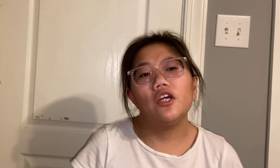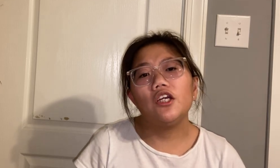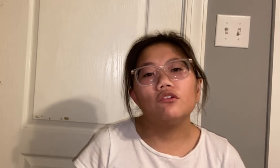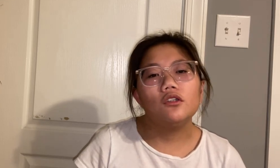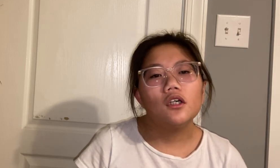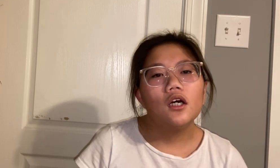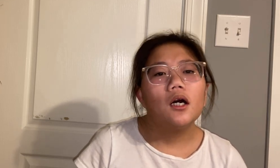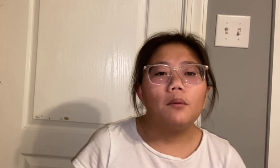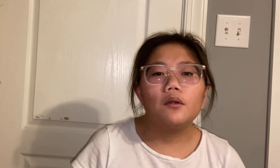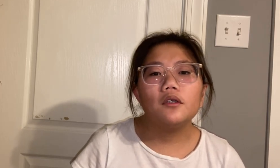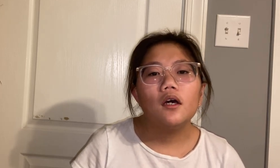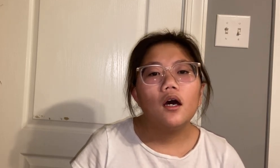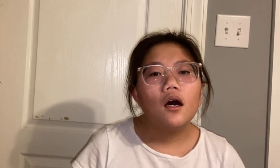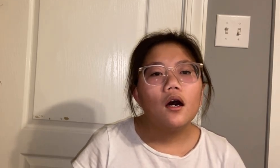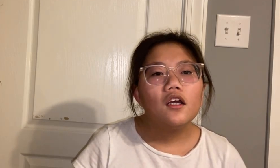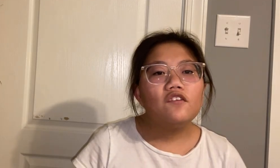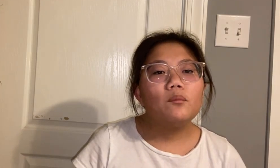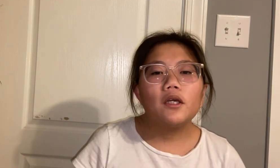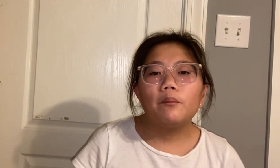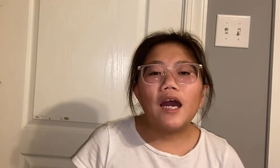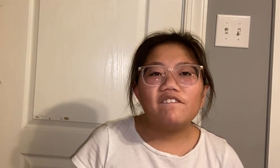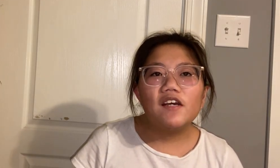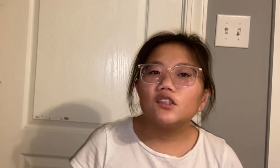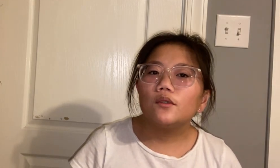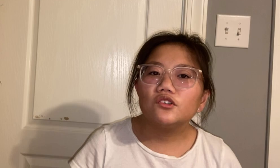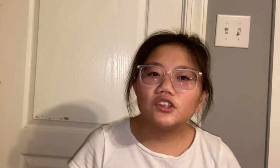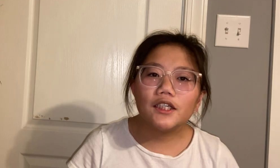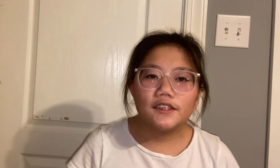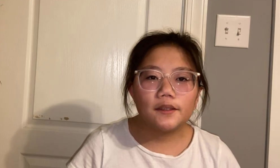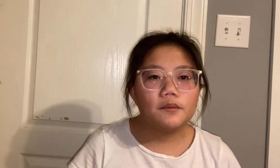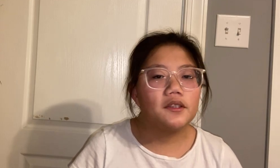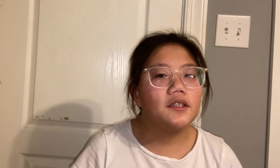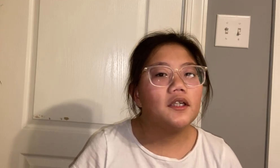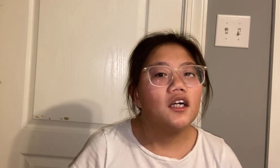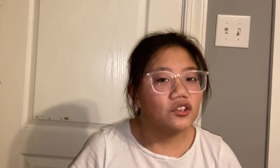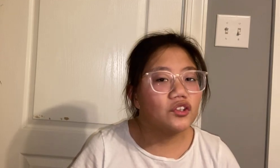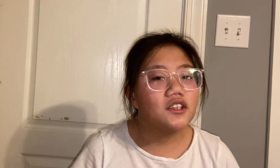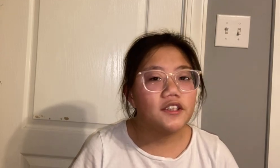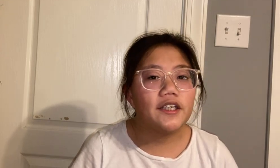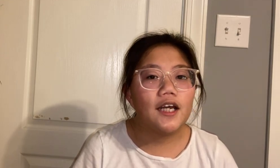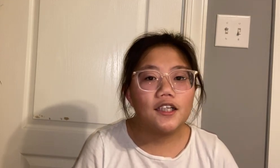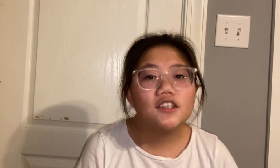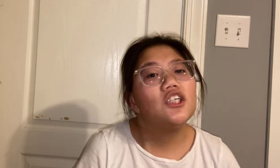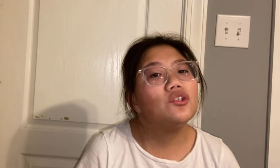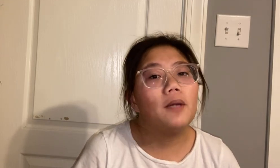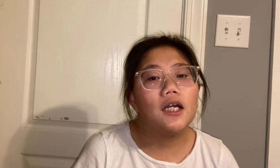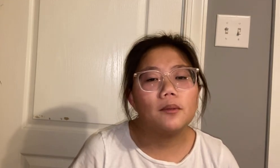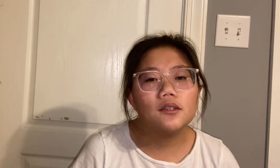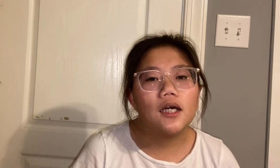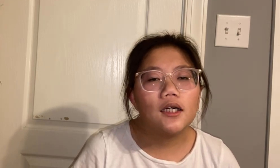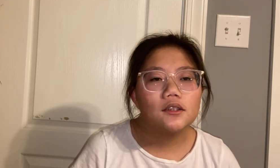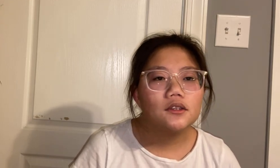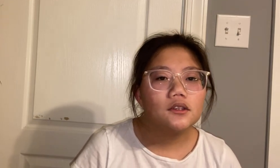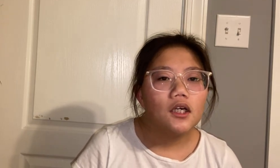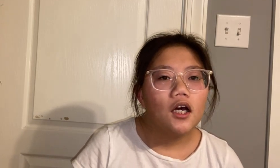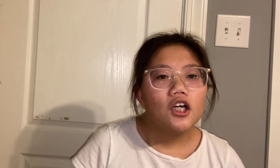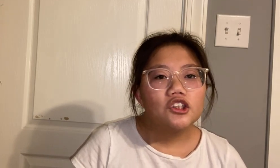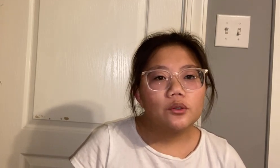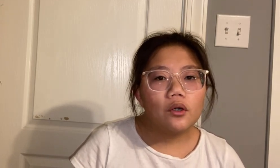angry about it if you make a mad face while you're signing something then they're gonna take it as you're mad about that so go